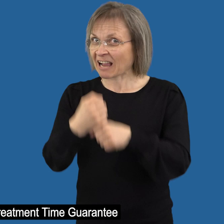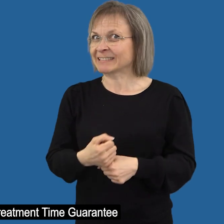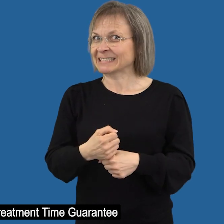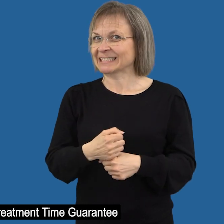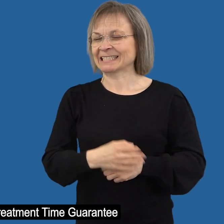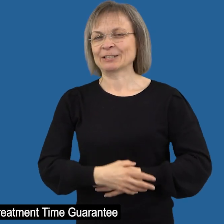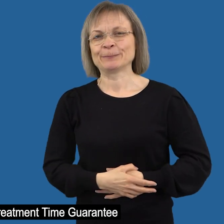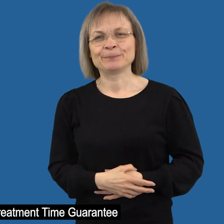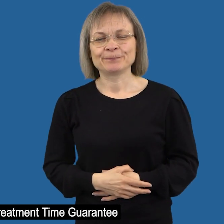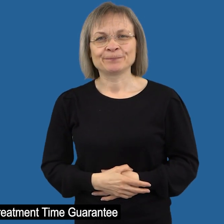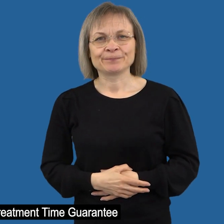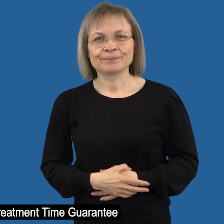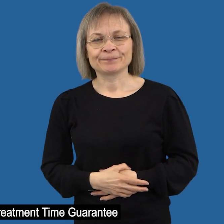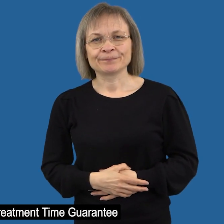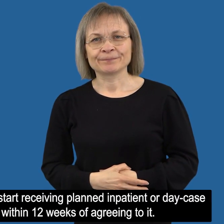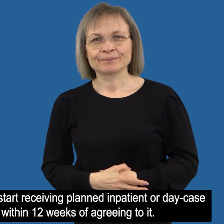Treatment time guarantee.